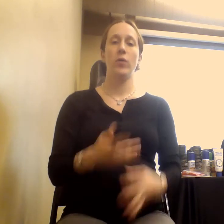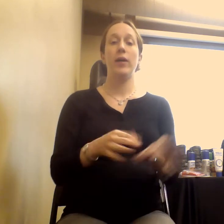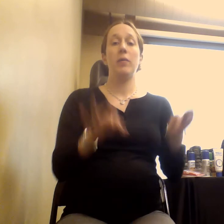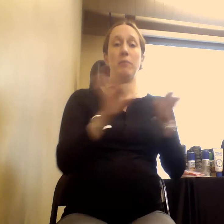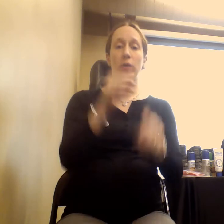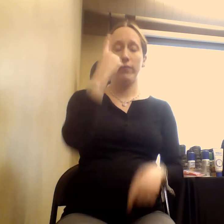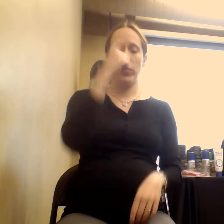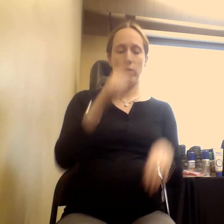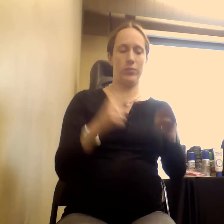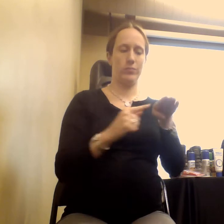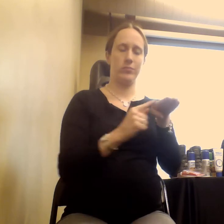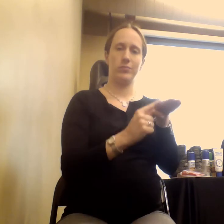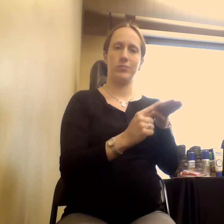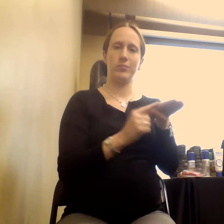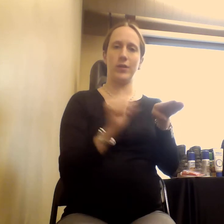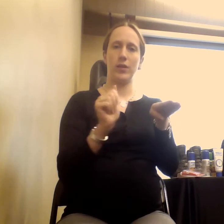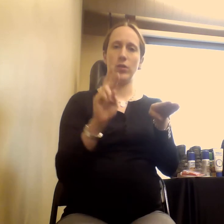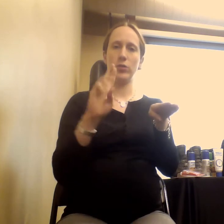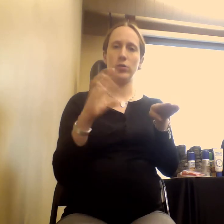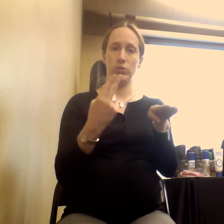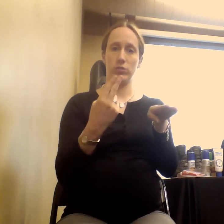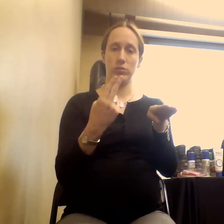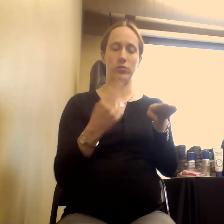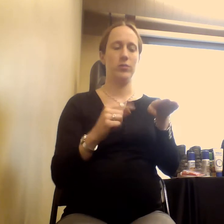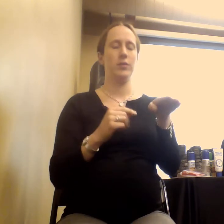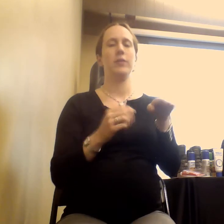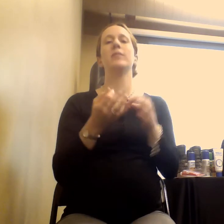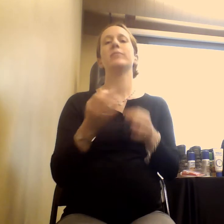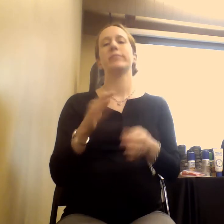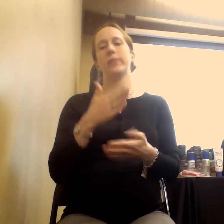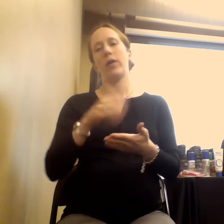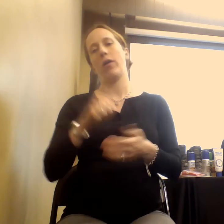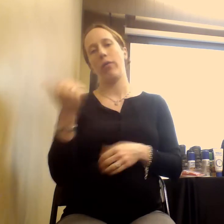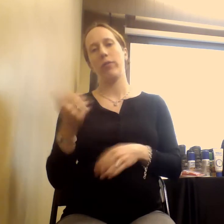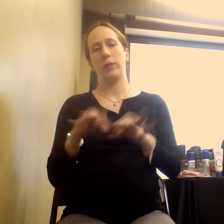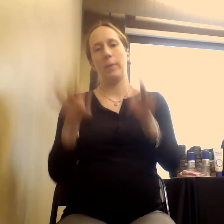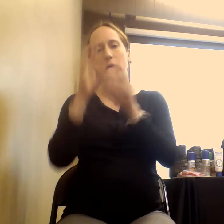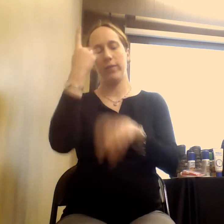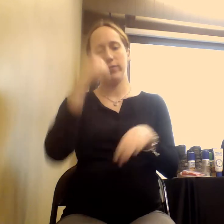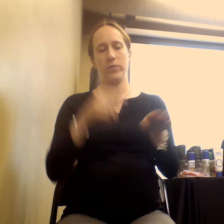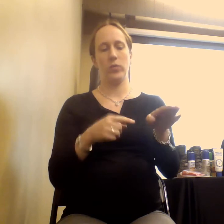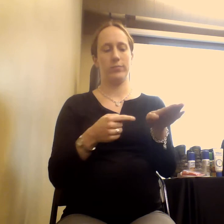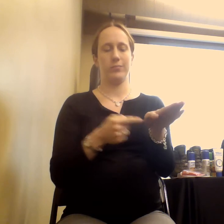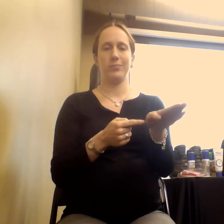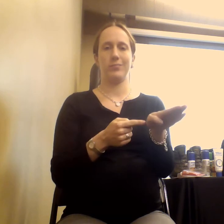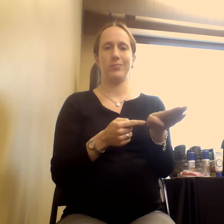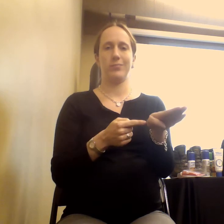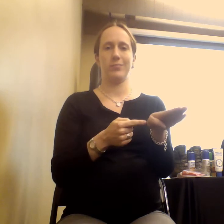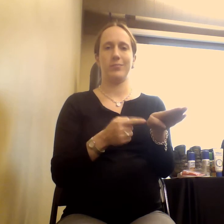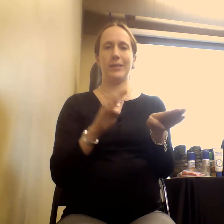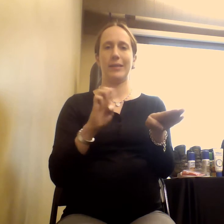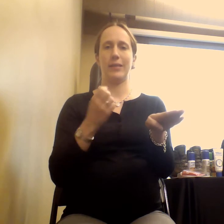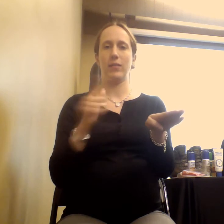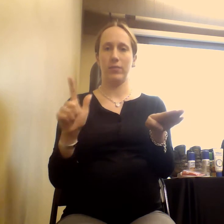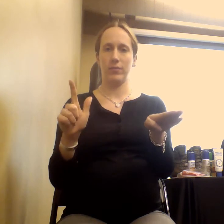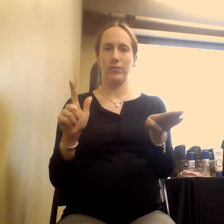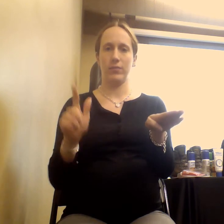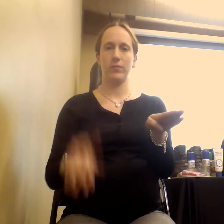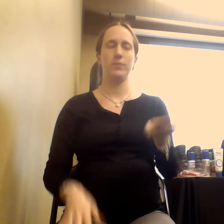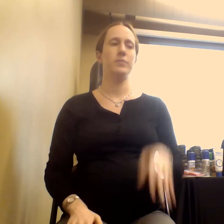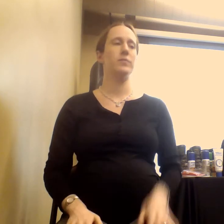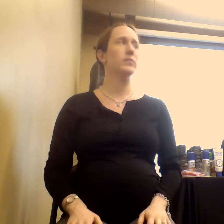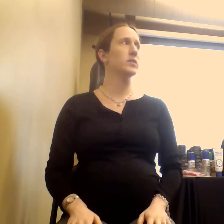this is all not mine, so make sure I get it back, okay? I'm going to pass these around. Here's the stock insole. Here's a